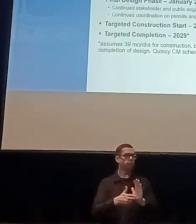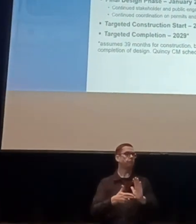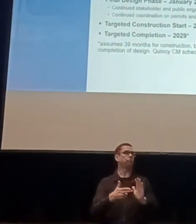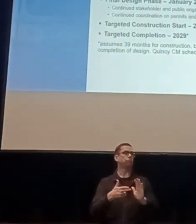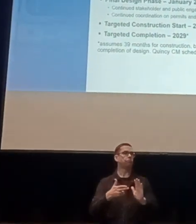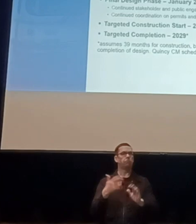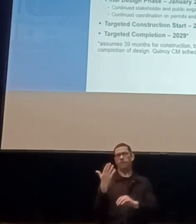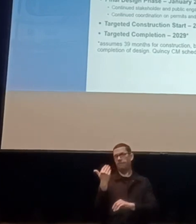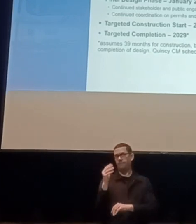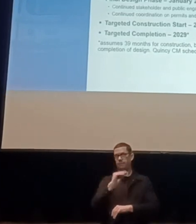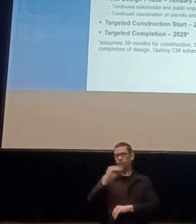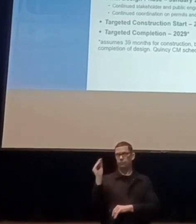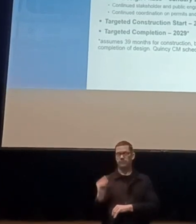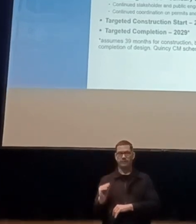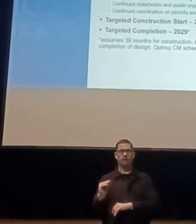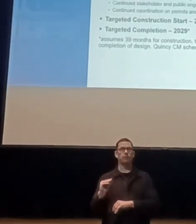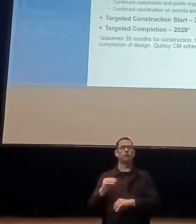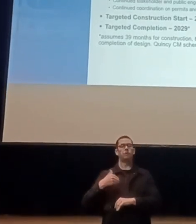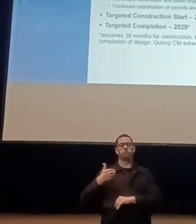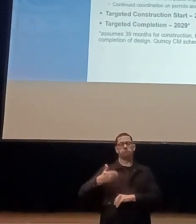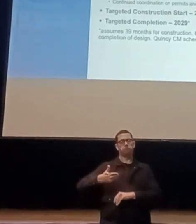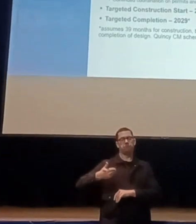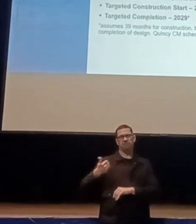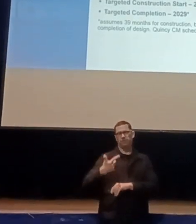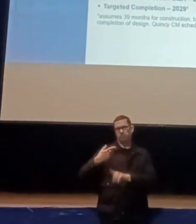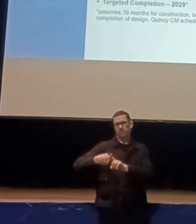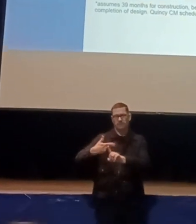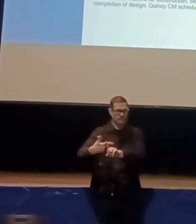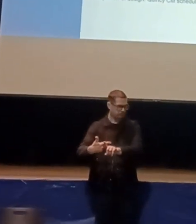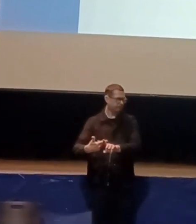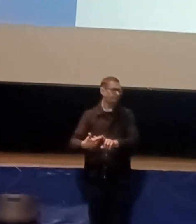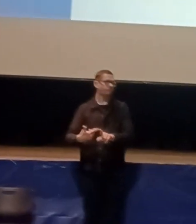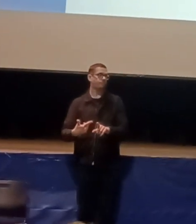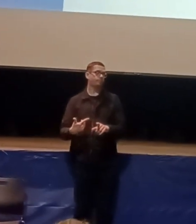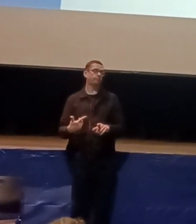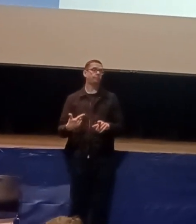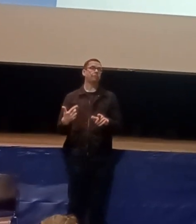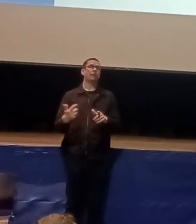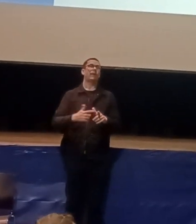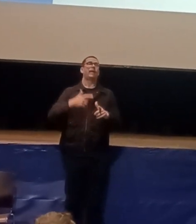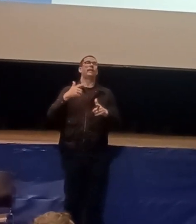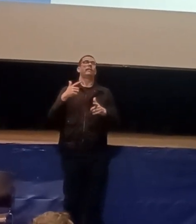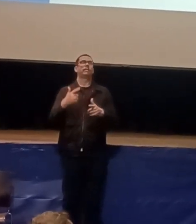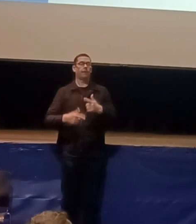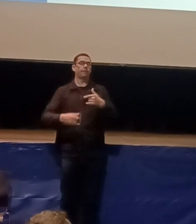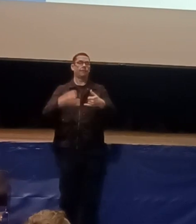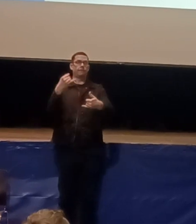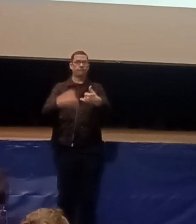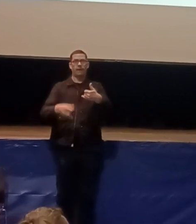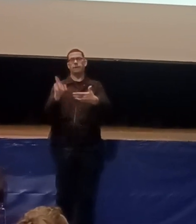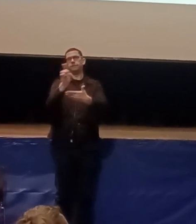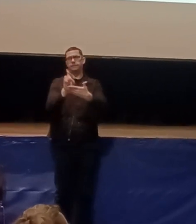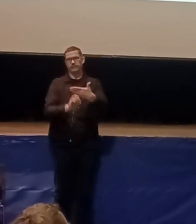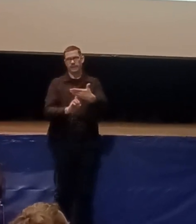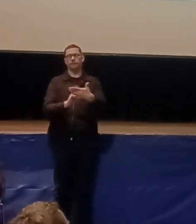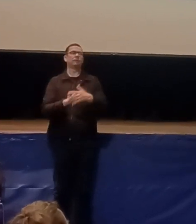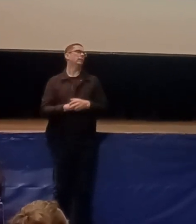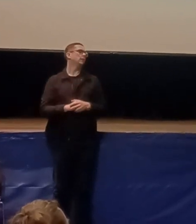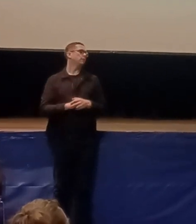of the 15% level over the next couple of months, and then moving into the final design phase, which